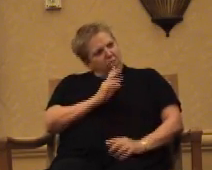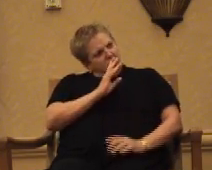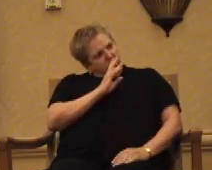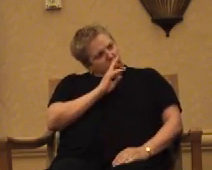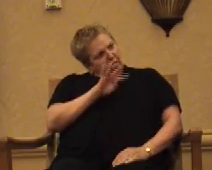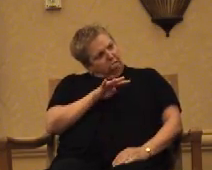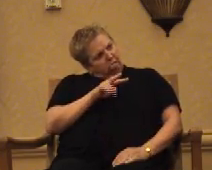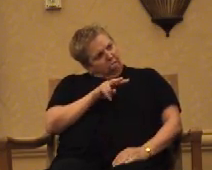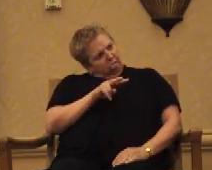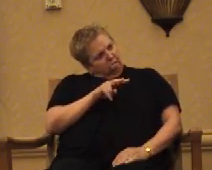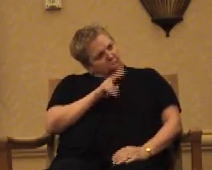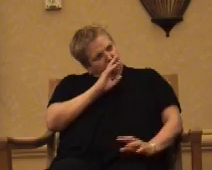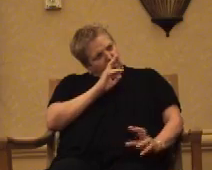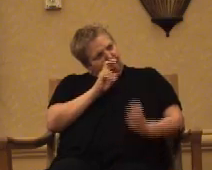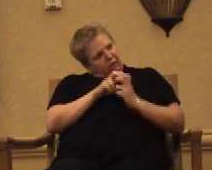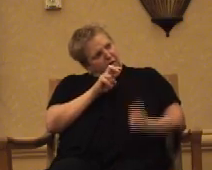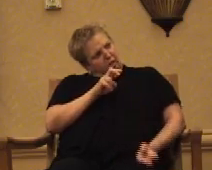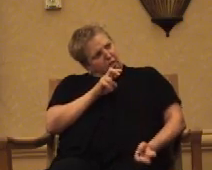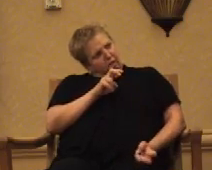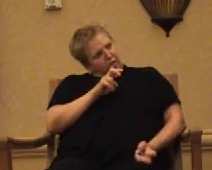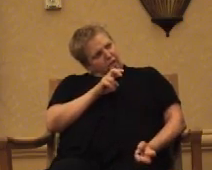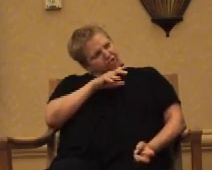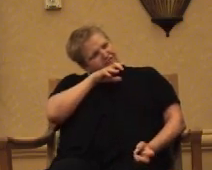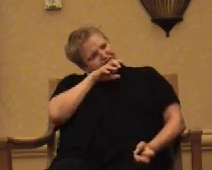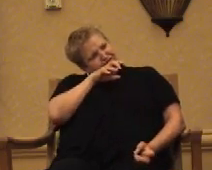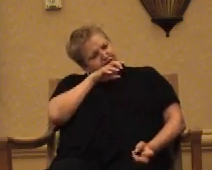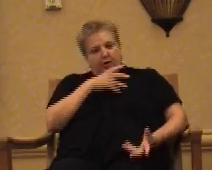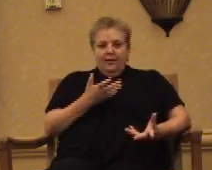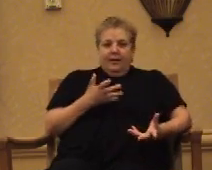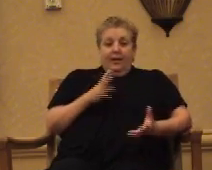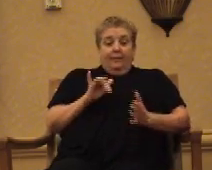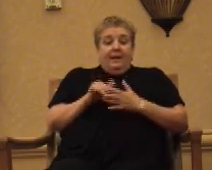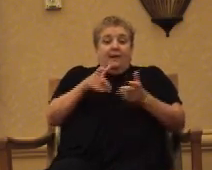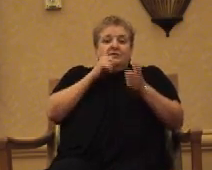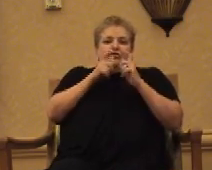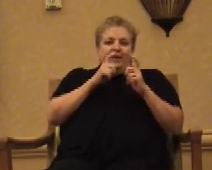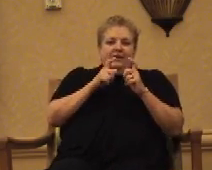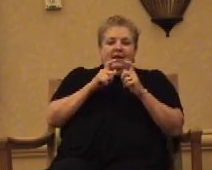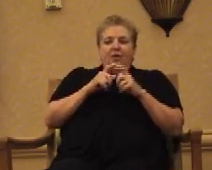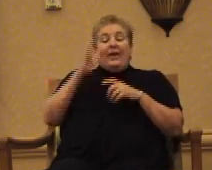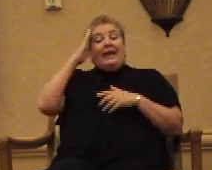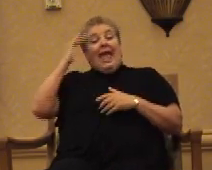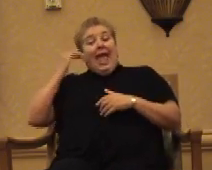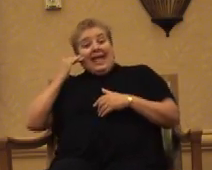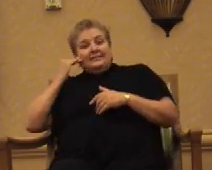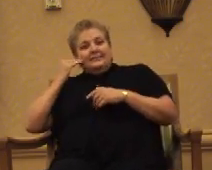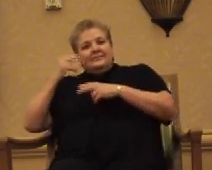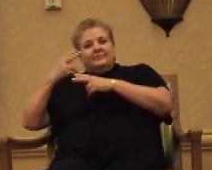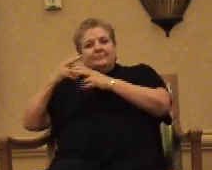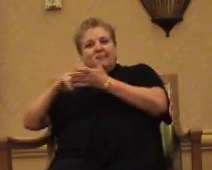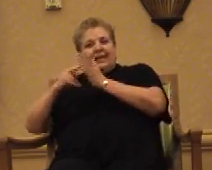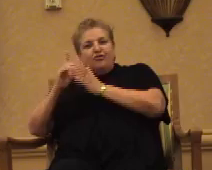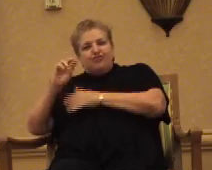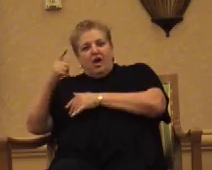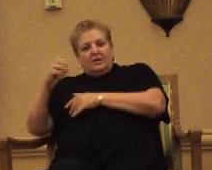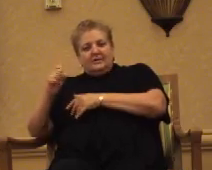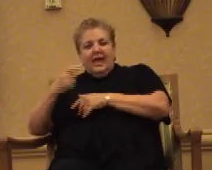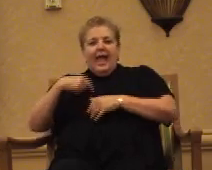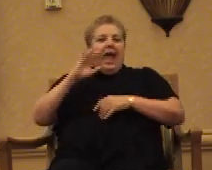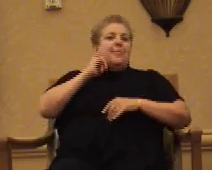But I was a drinker. I mean, in those days there were the heads and the juicers, and I'm a juicer hanging out with the heads. I'm a scotch